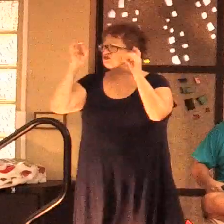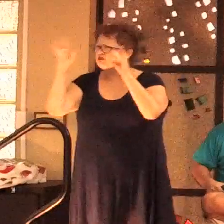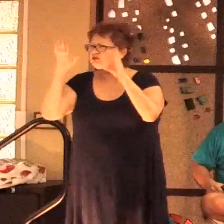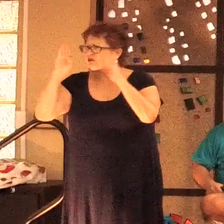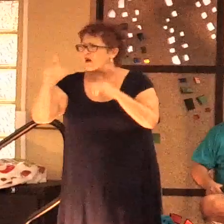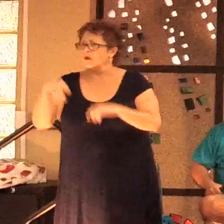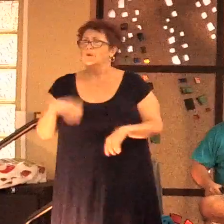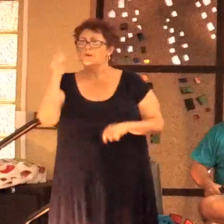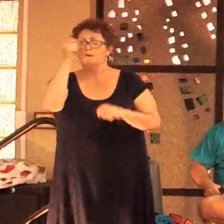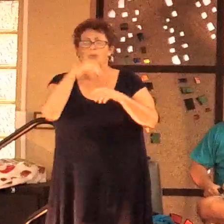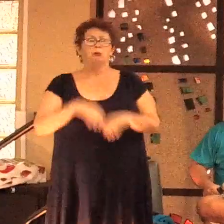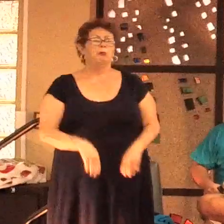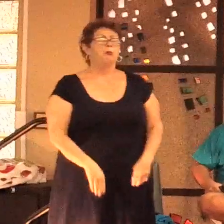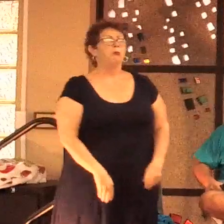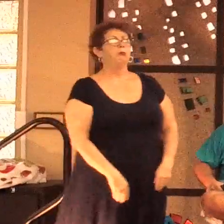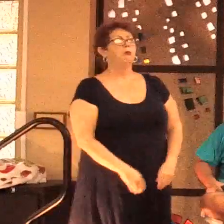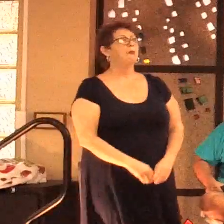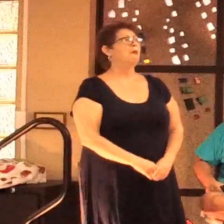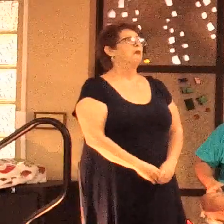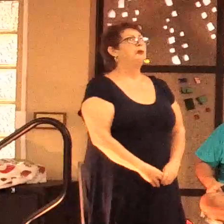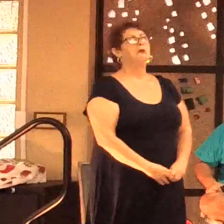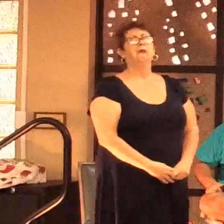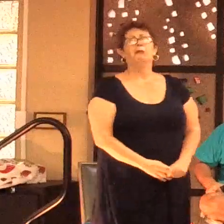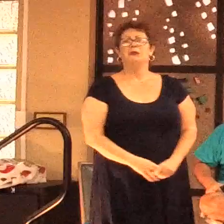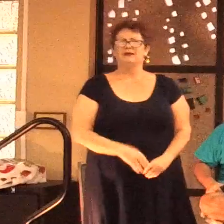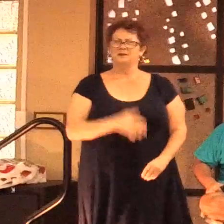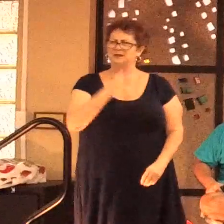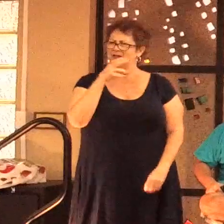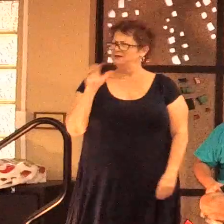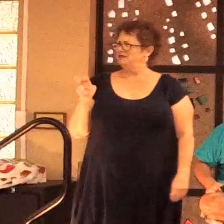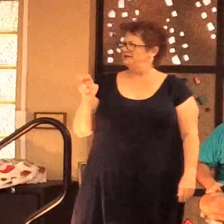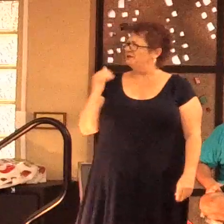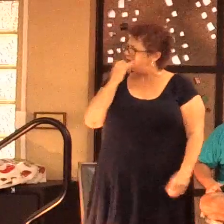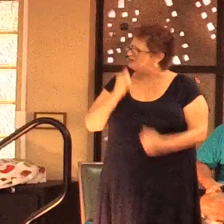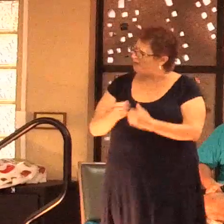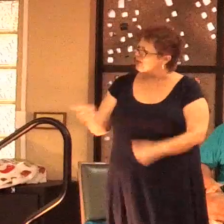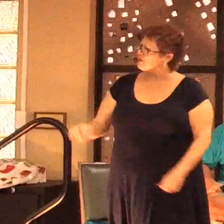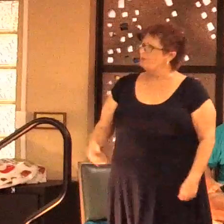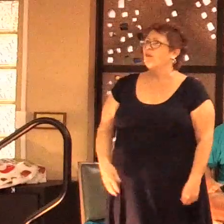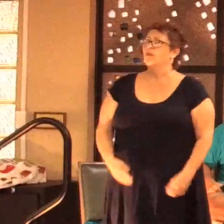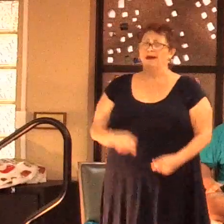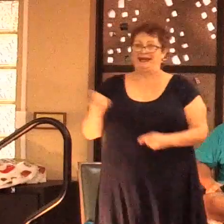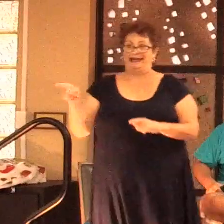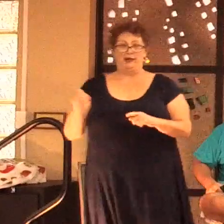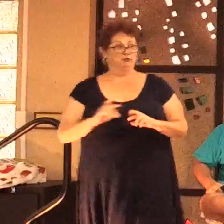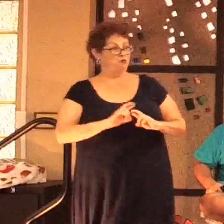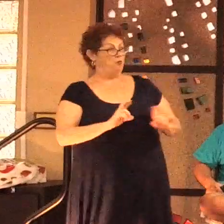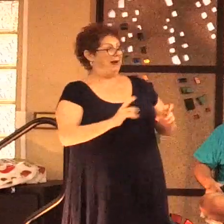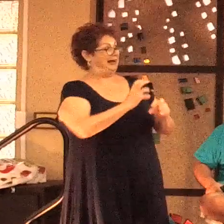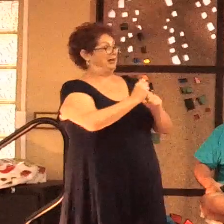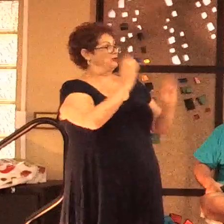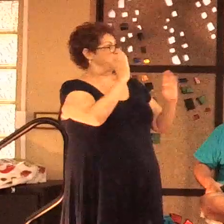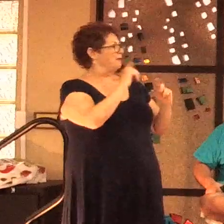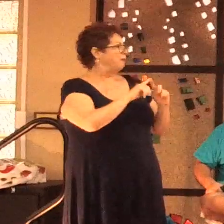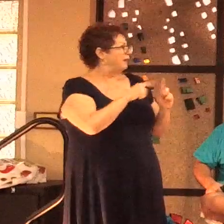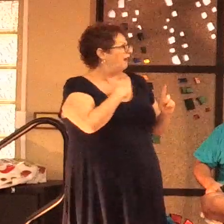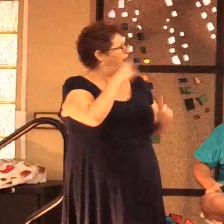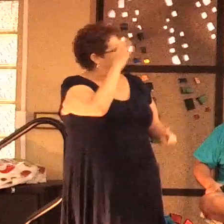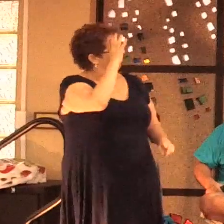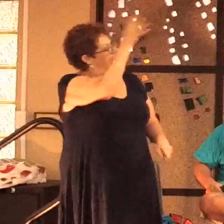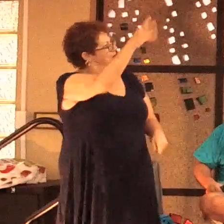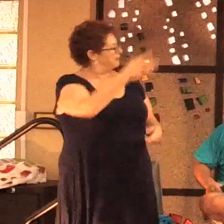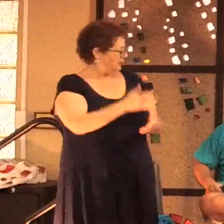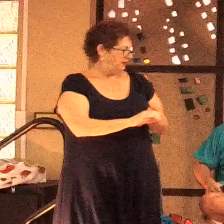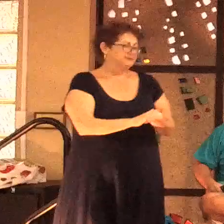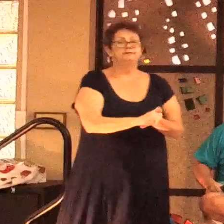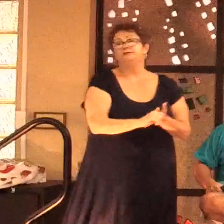nothing happened. I said, like, you are such a troublemaker. Like, oh, really? Okay. My mom would go, like, what's wrong with you? It's like, okay, he would be like, ready to